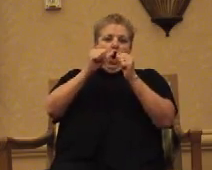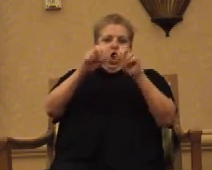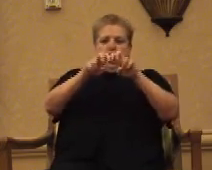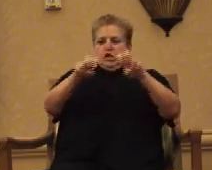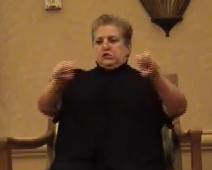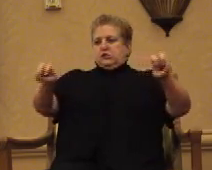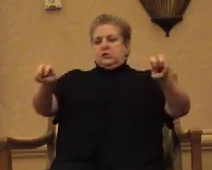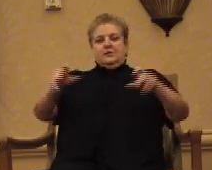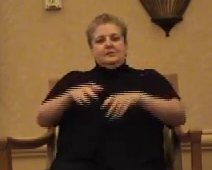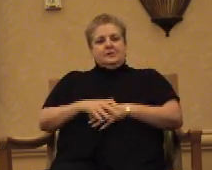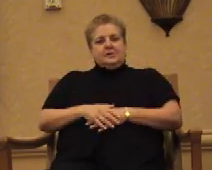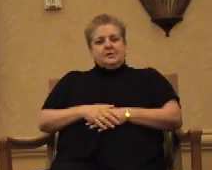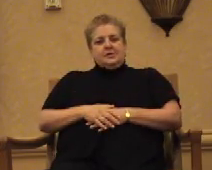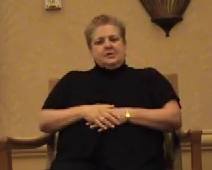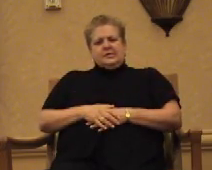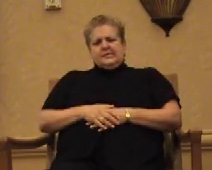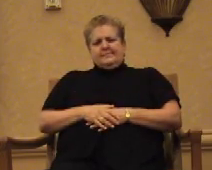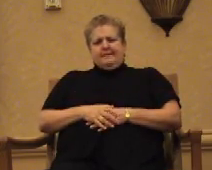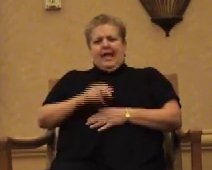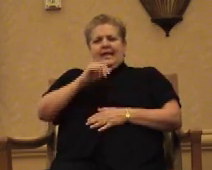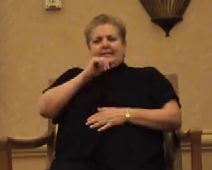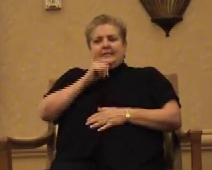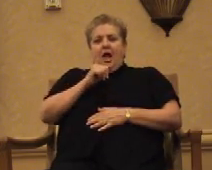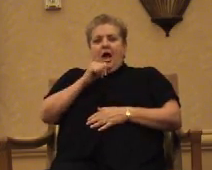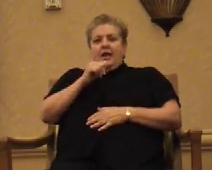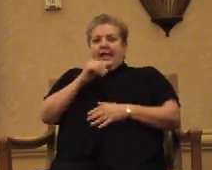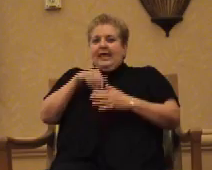It's not one of the 20 questions, but it could be.